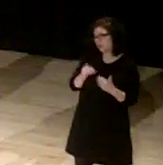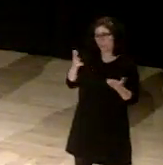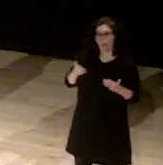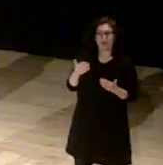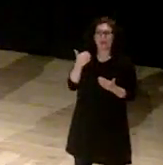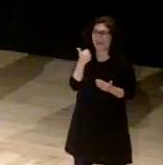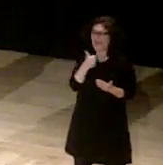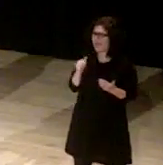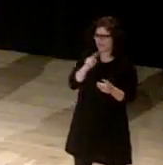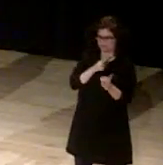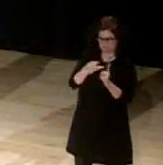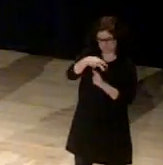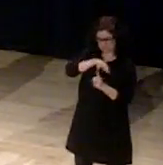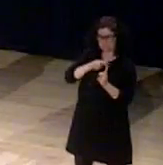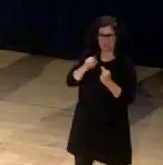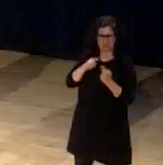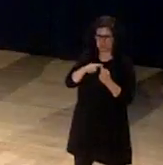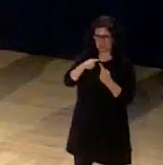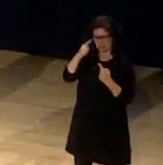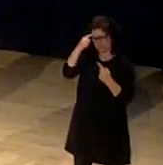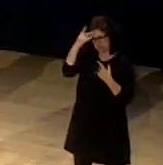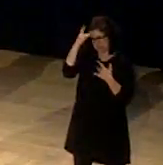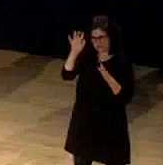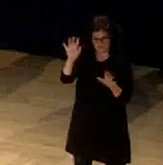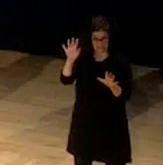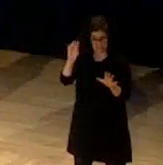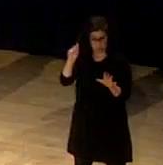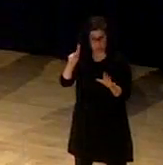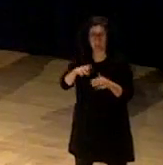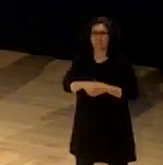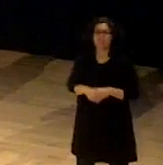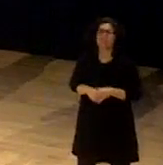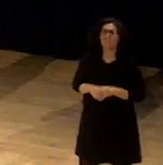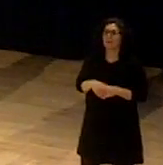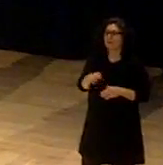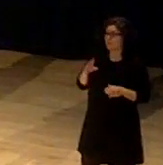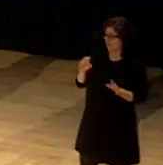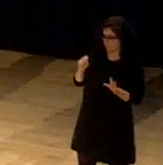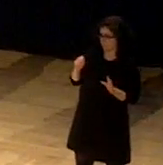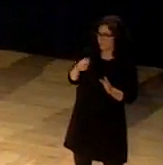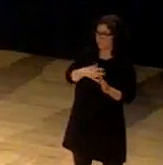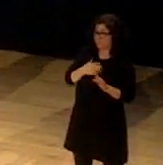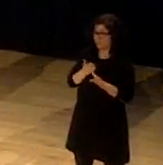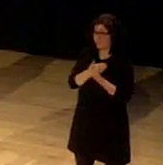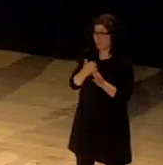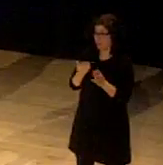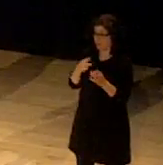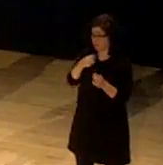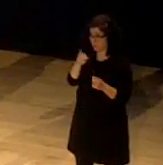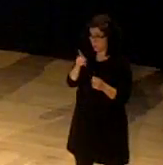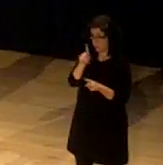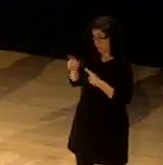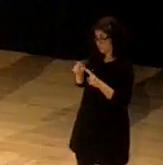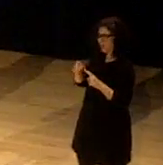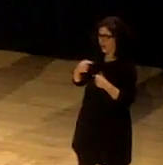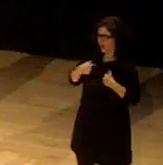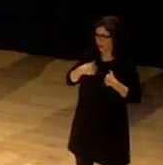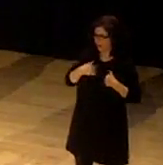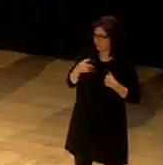what I'm going to, like, before I turn it over, like, here's my question. So in this film,